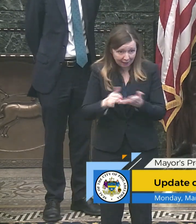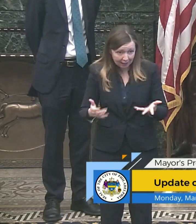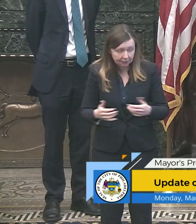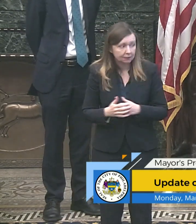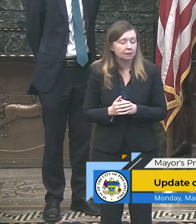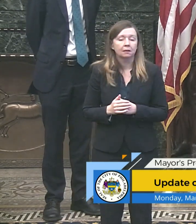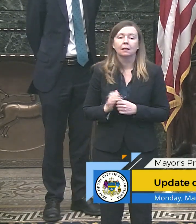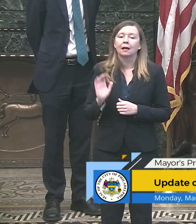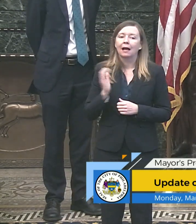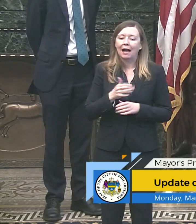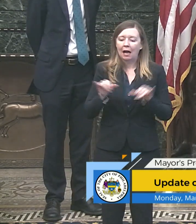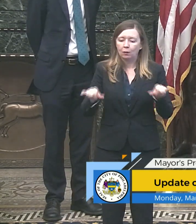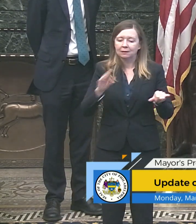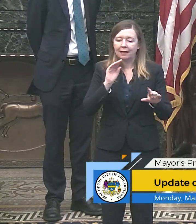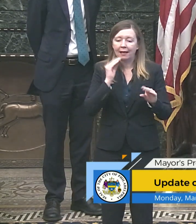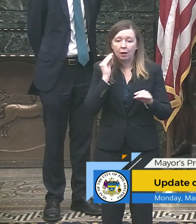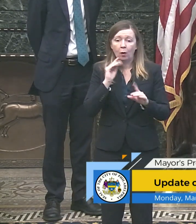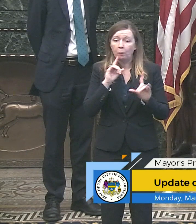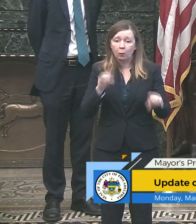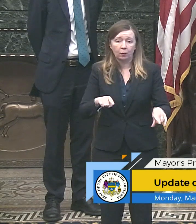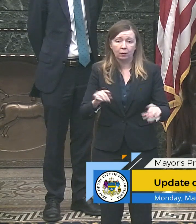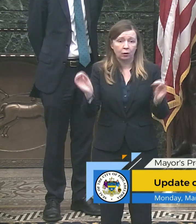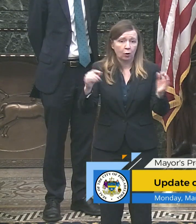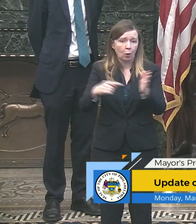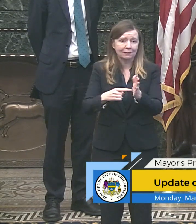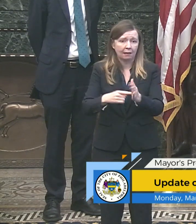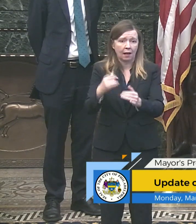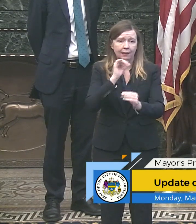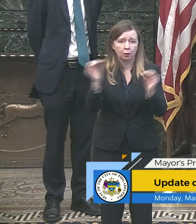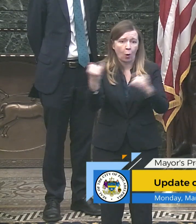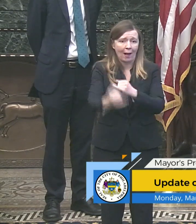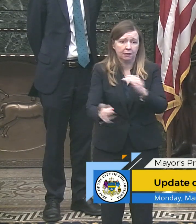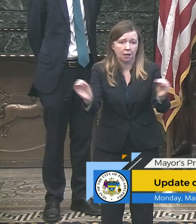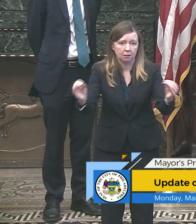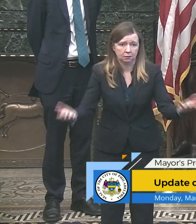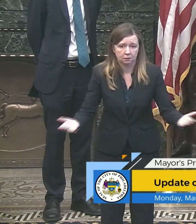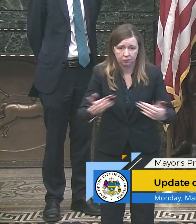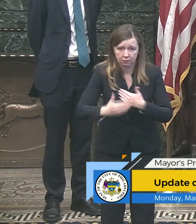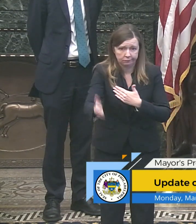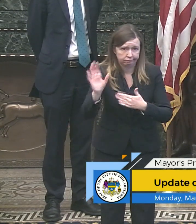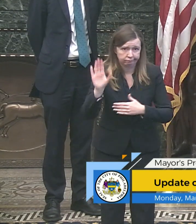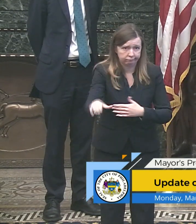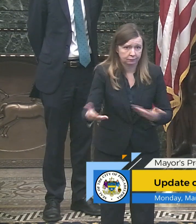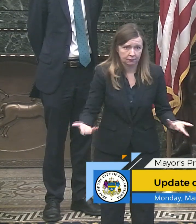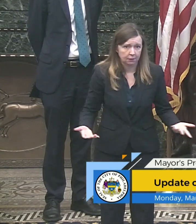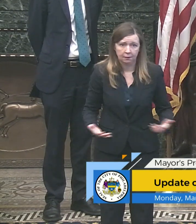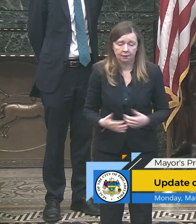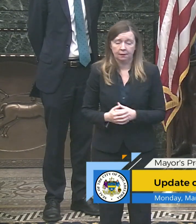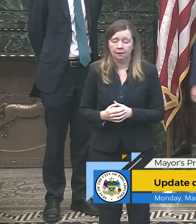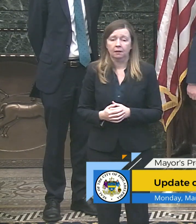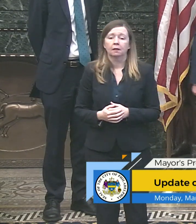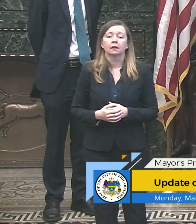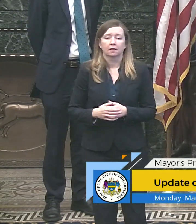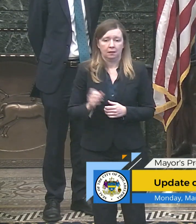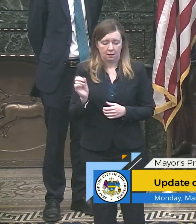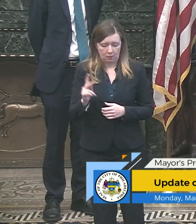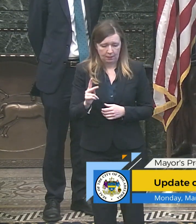Our stay-at-home order doesn't have a deadline. If we need to. Okay. Okay. And